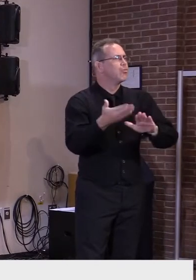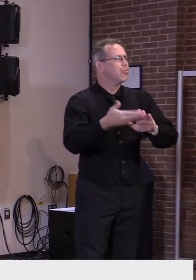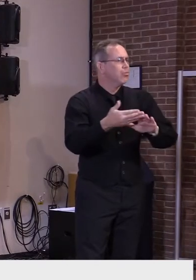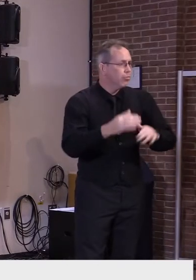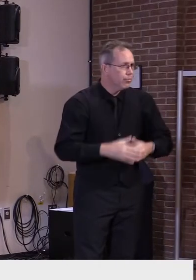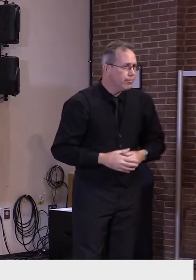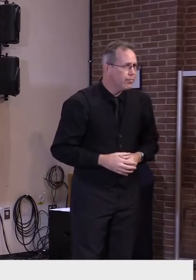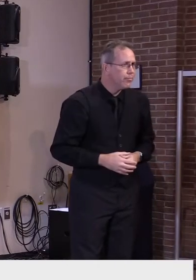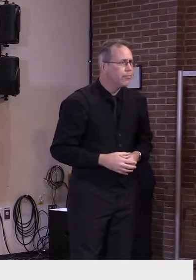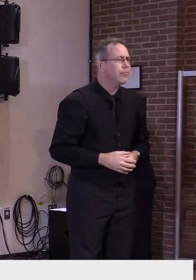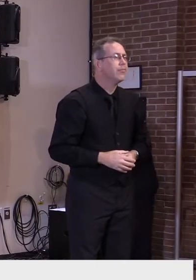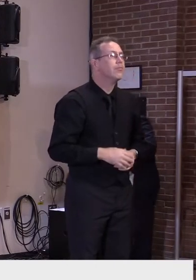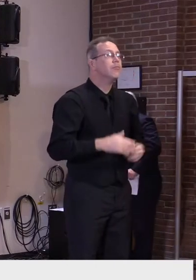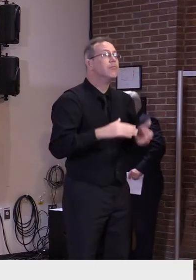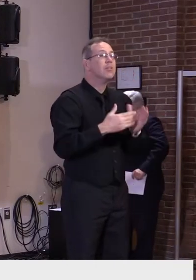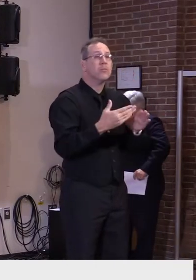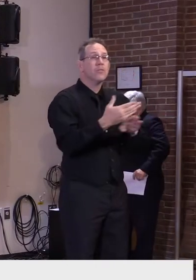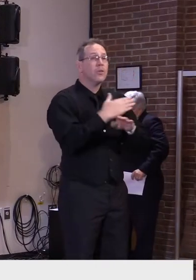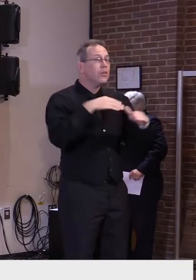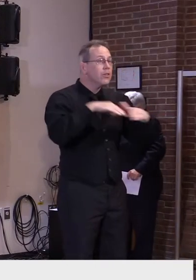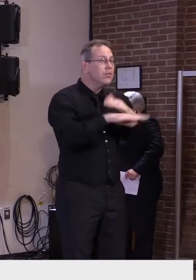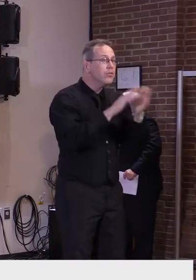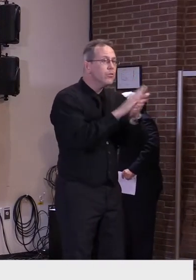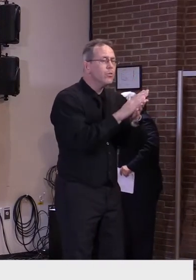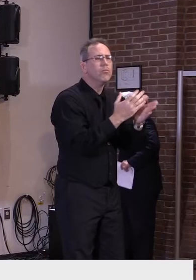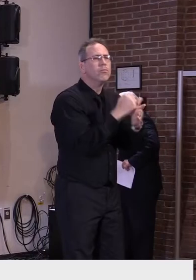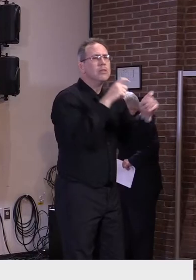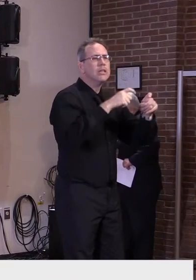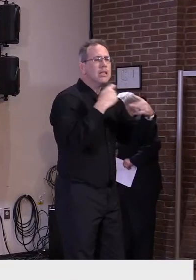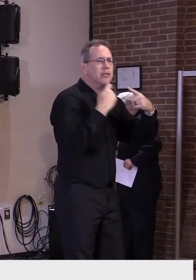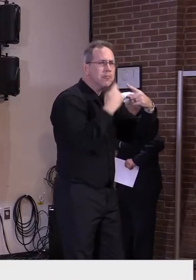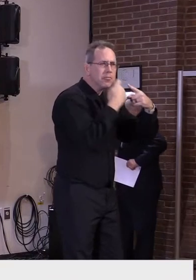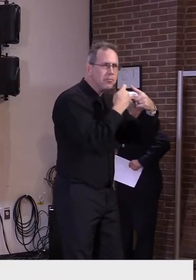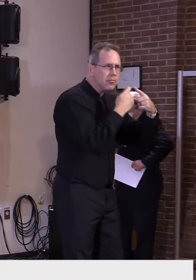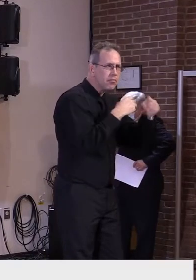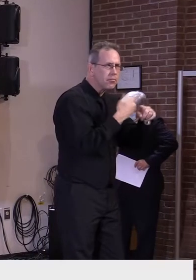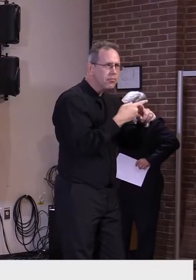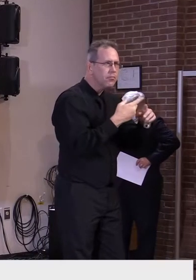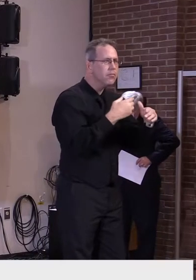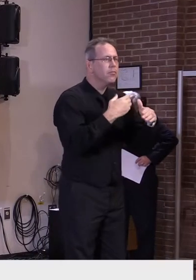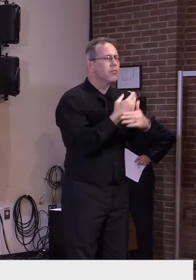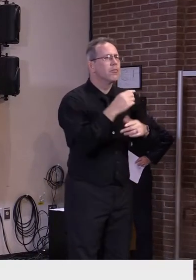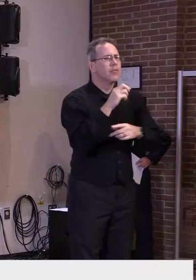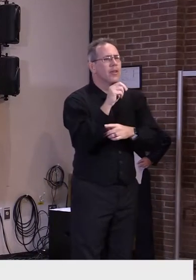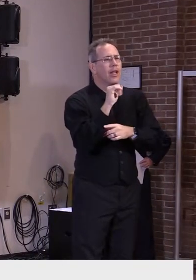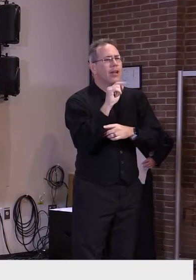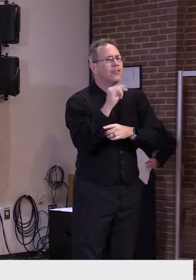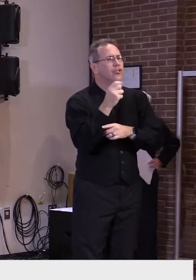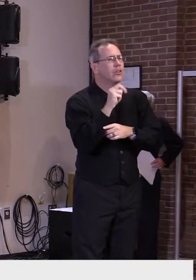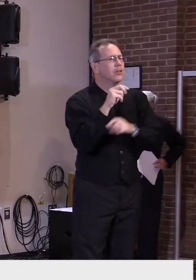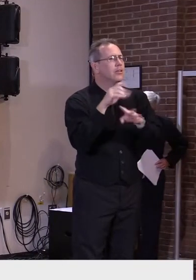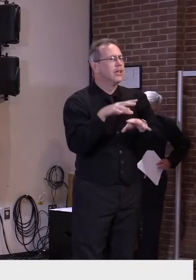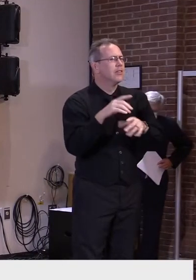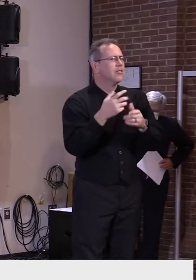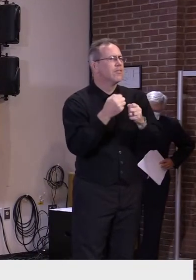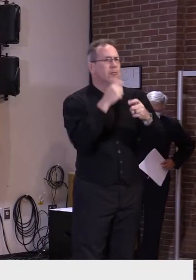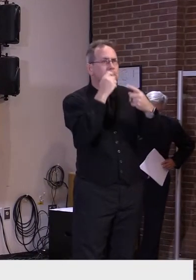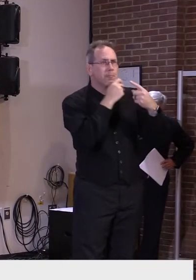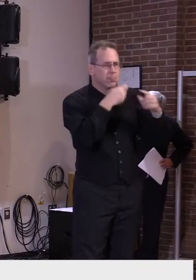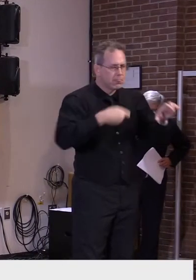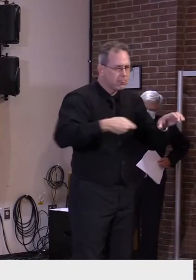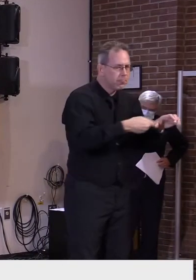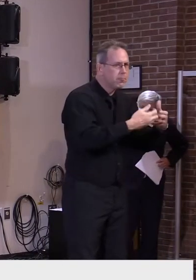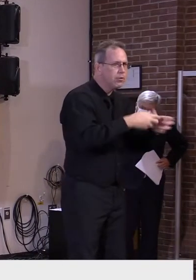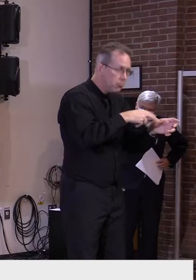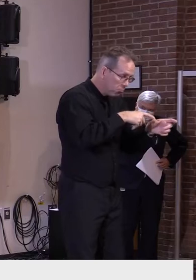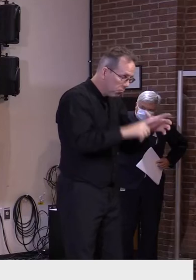a school building for 7 days in a row. To date, we've had about 35 of our supervisory unions